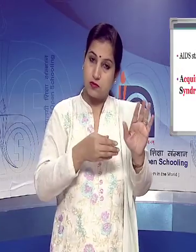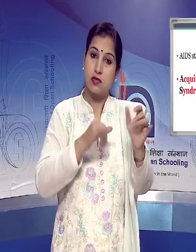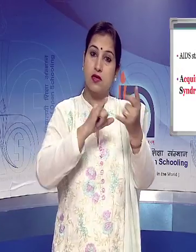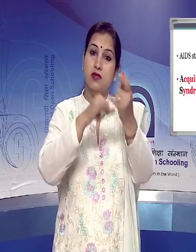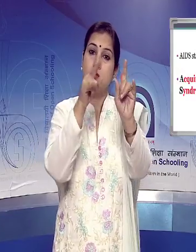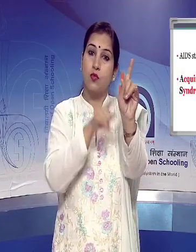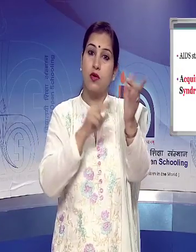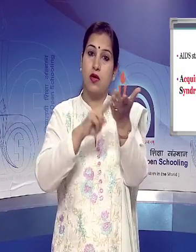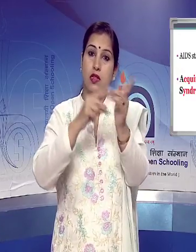Syndrome.